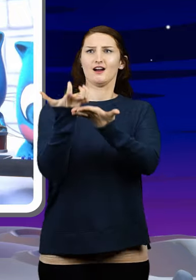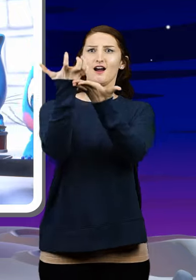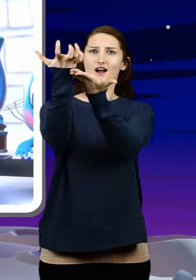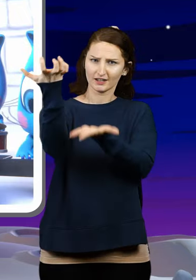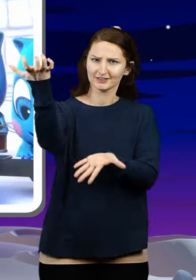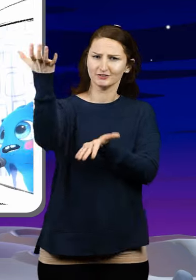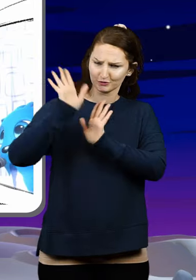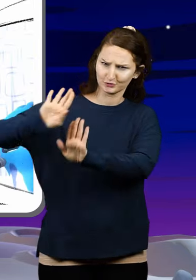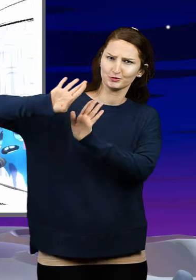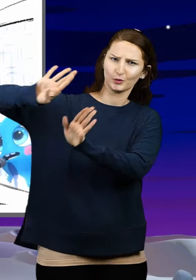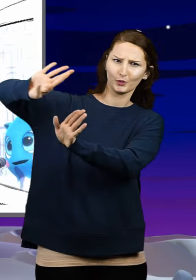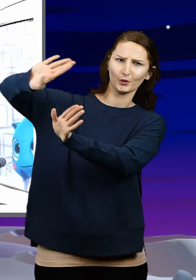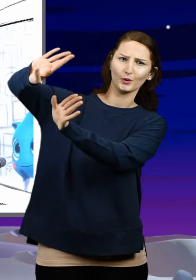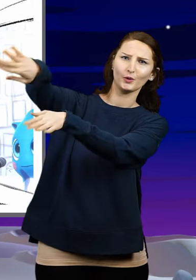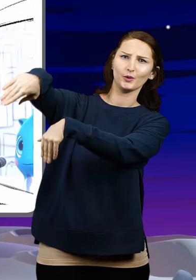me